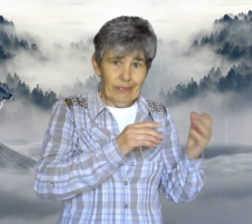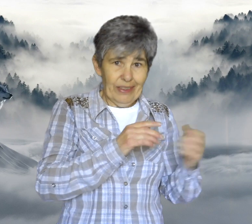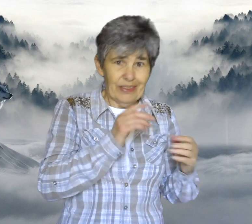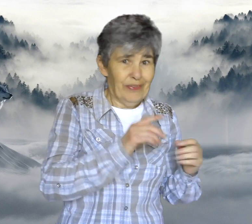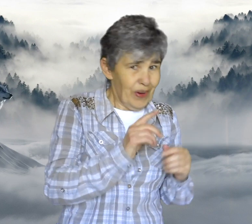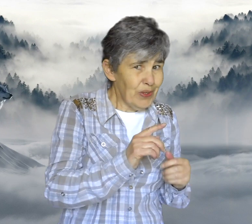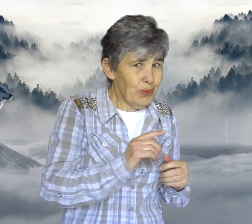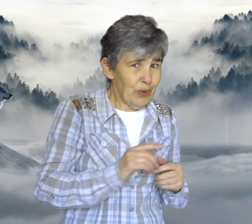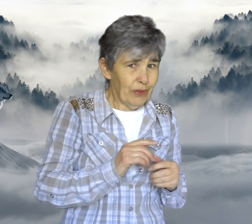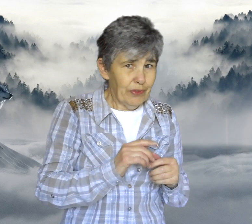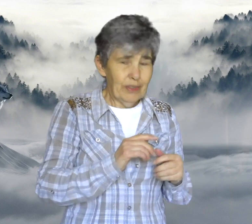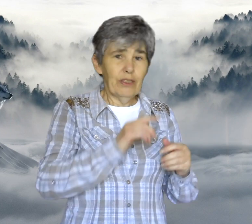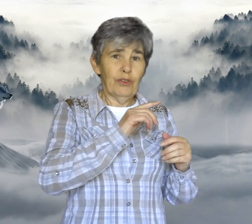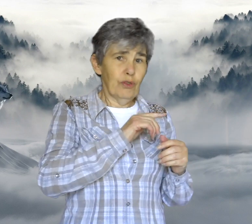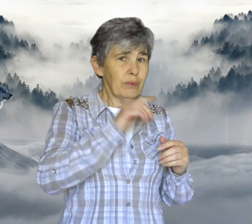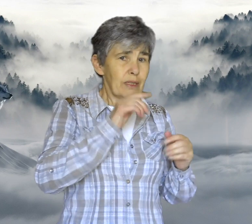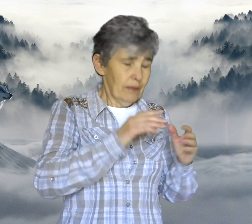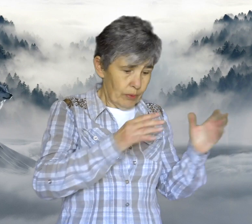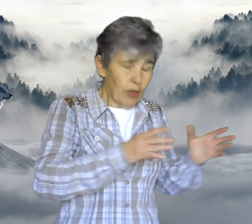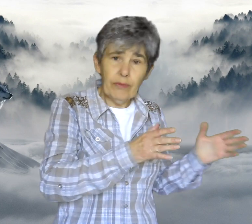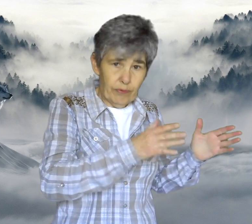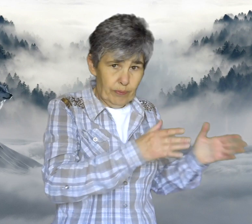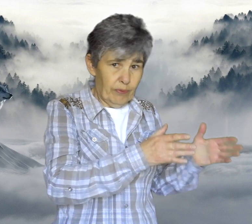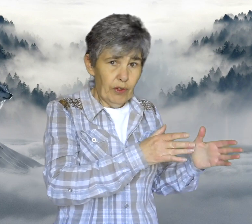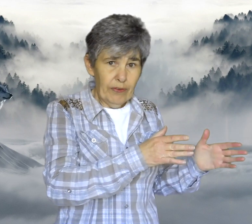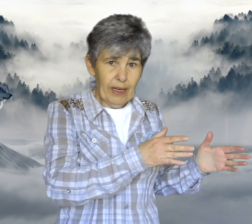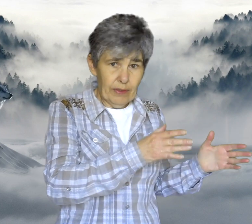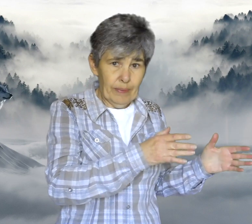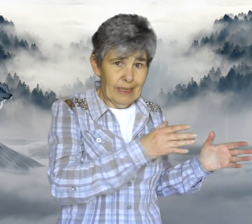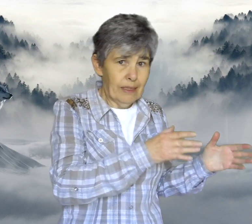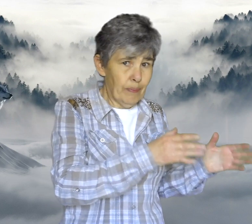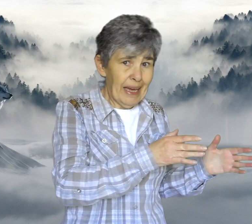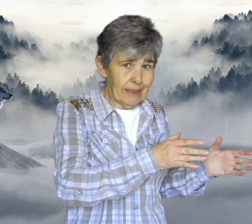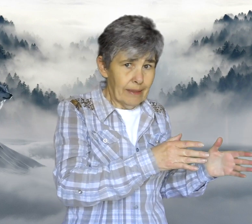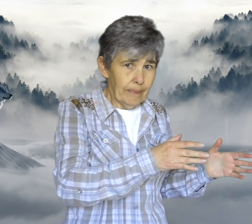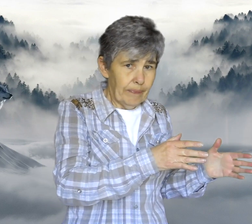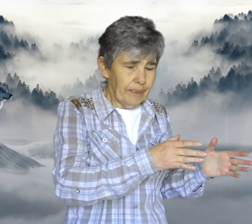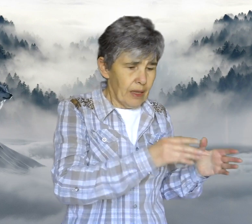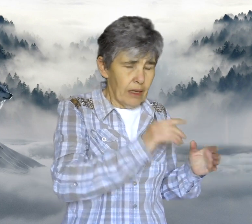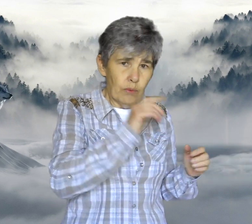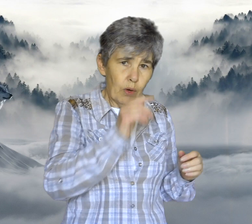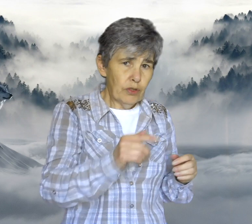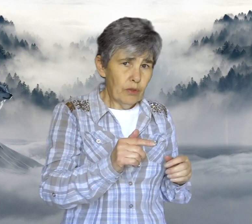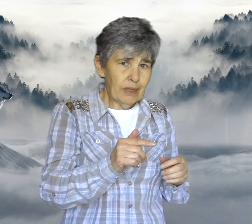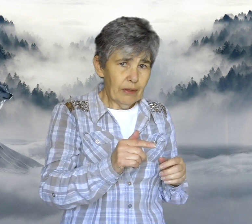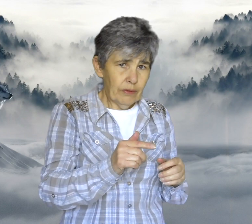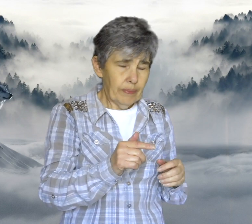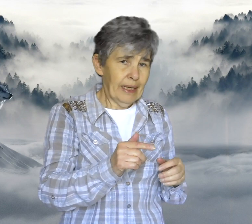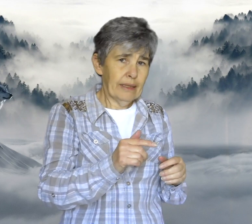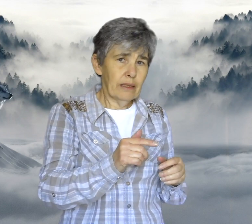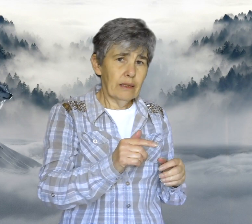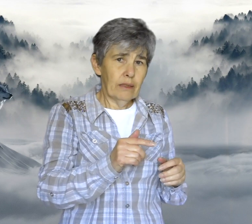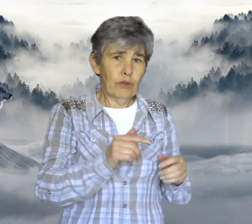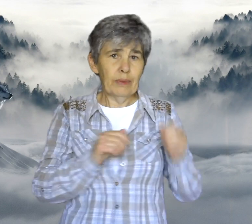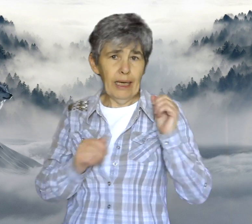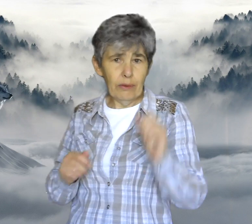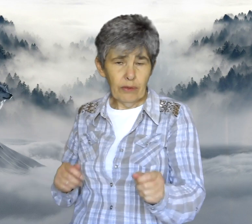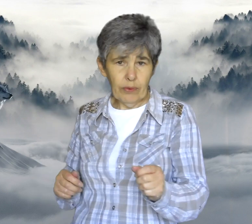the first wolf jumped. There were all four or five of them in this bed. And one jumped out of the bed, jumped out of the